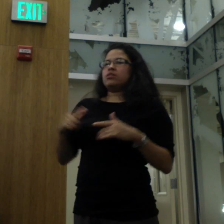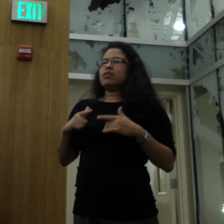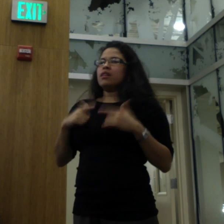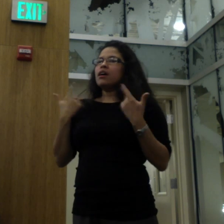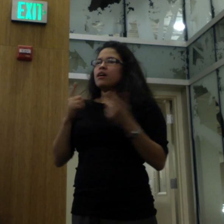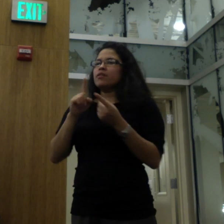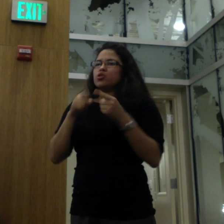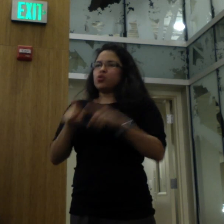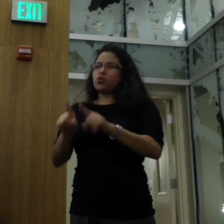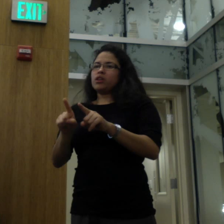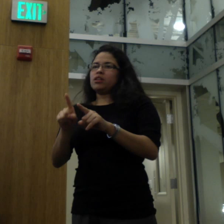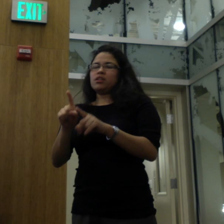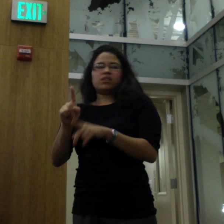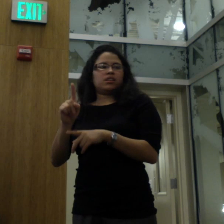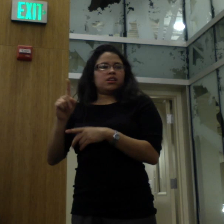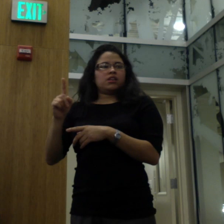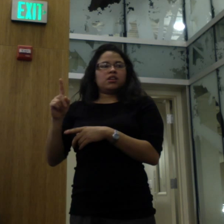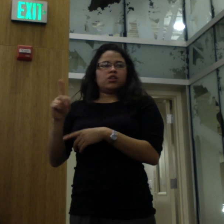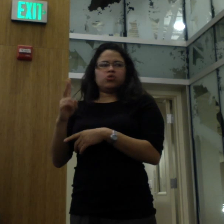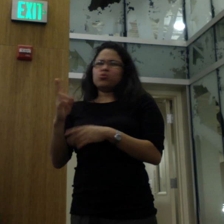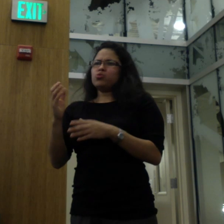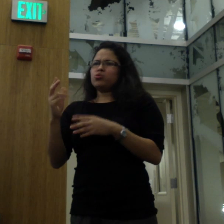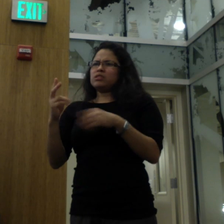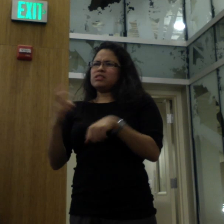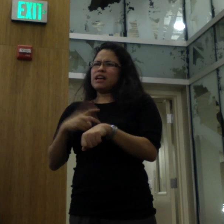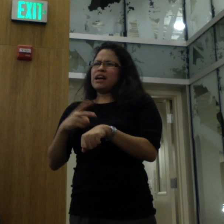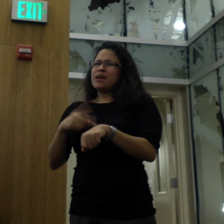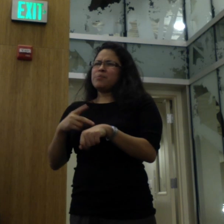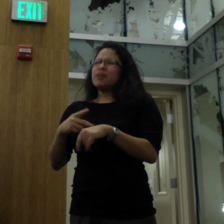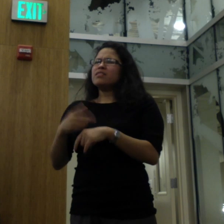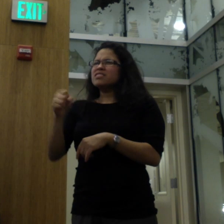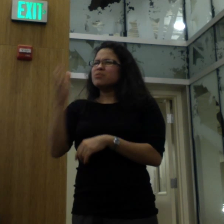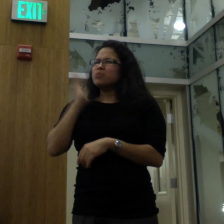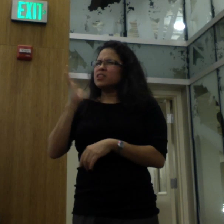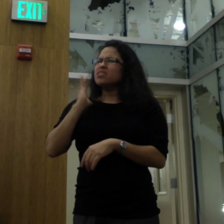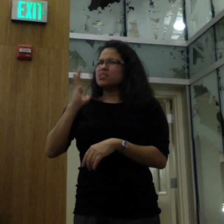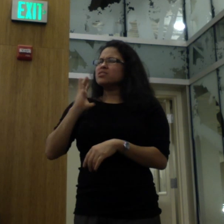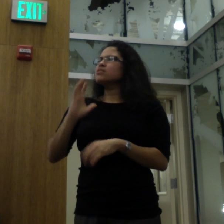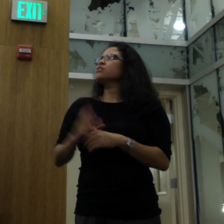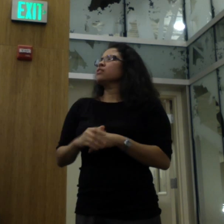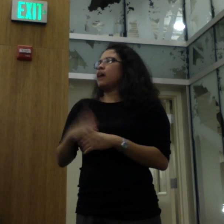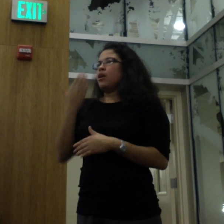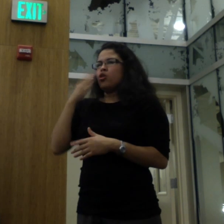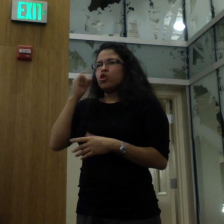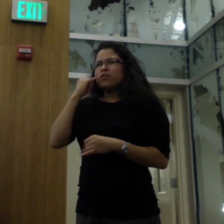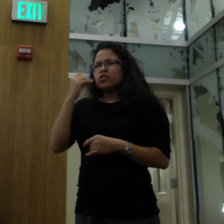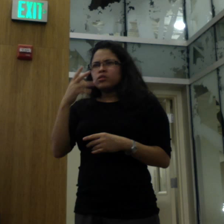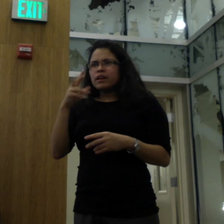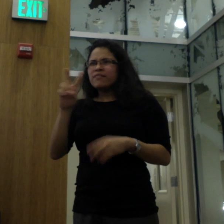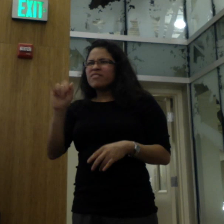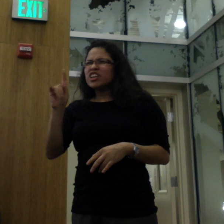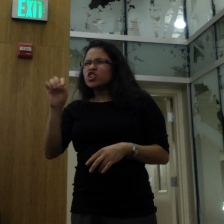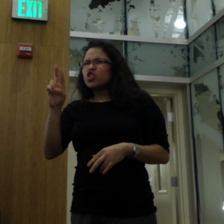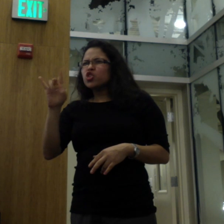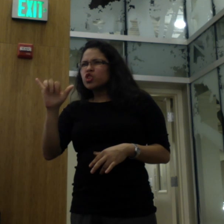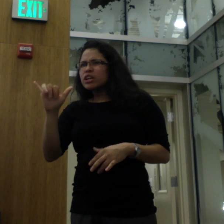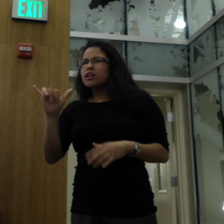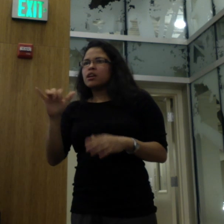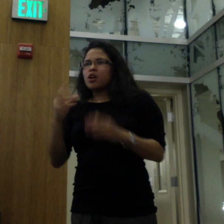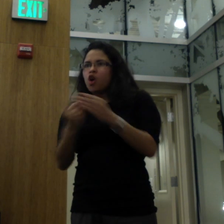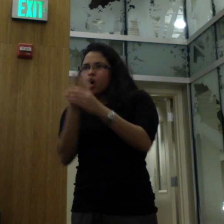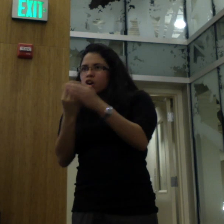they had back then what were called victory gardens. I don't know if you guys have heard of these or not. They were huge back